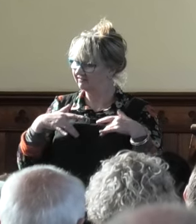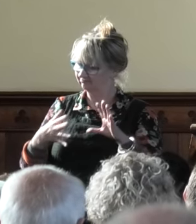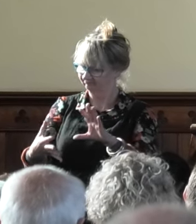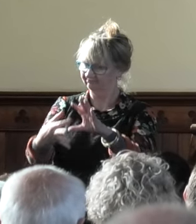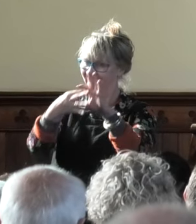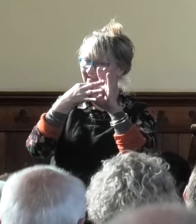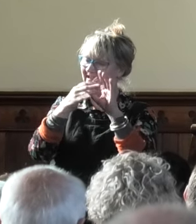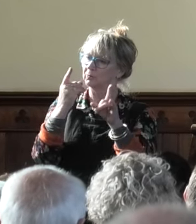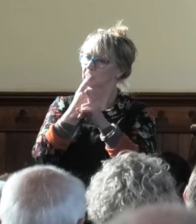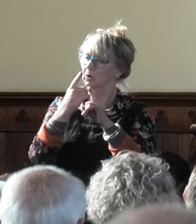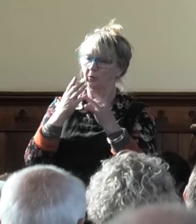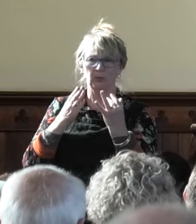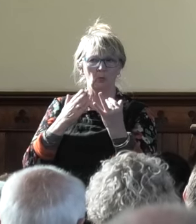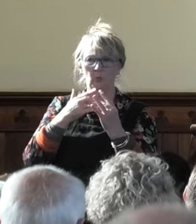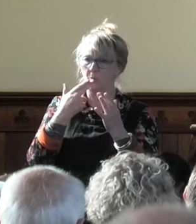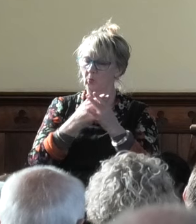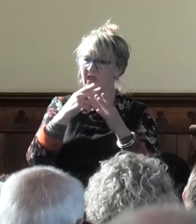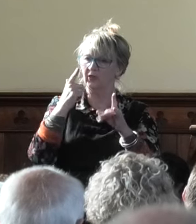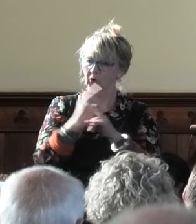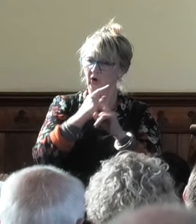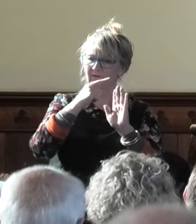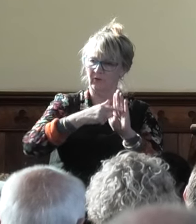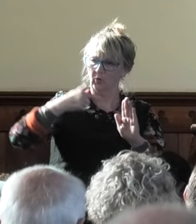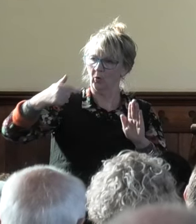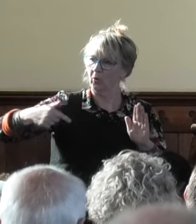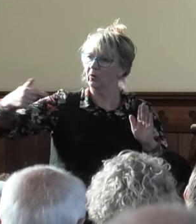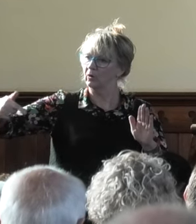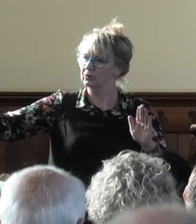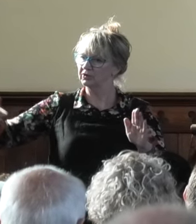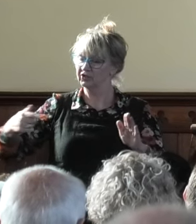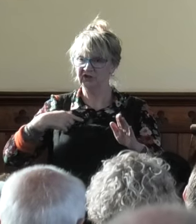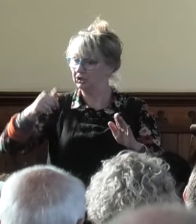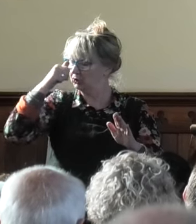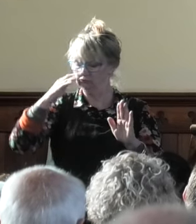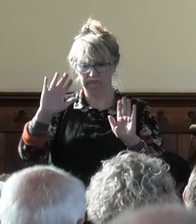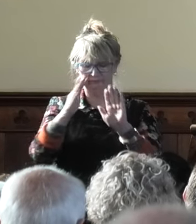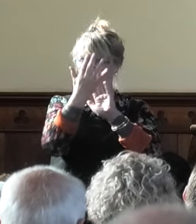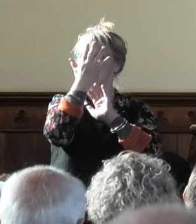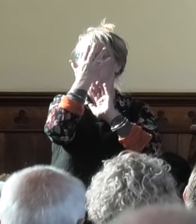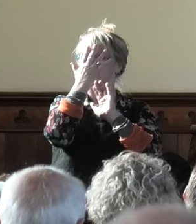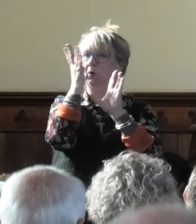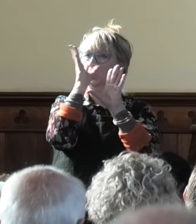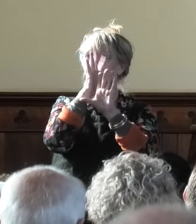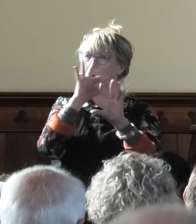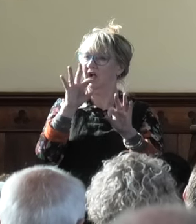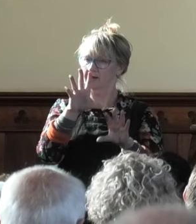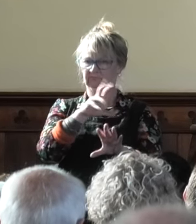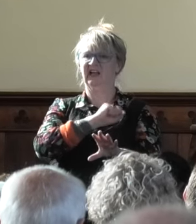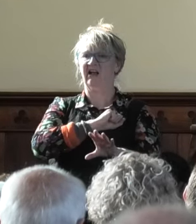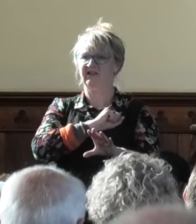being with him through all eternity. And so she did face her own mortality with quiet